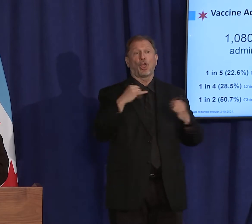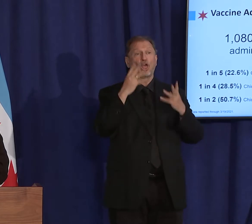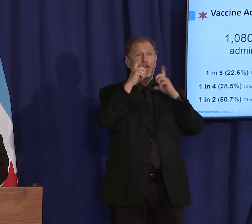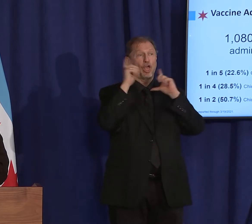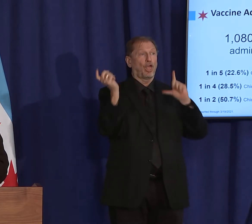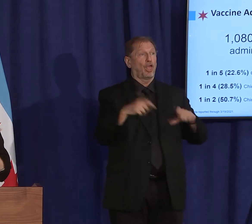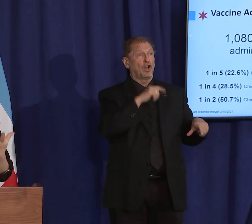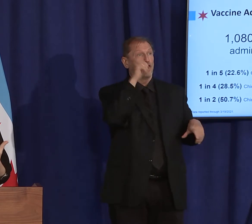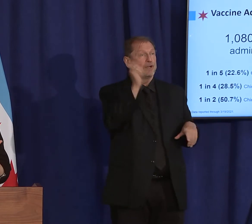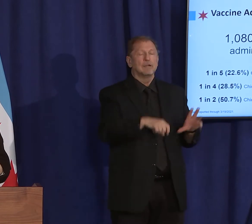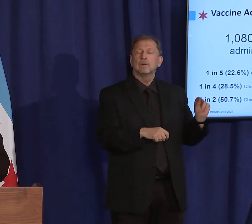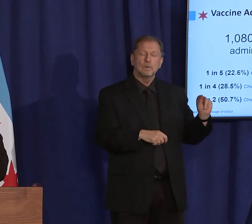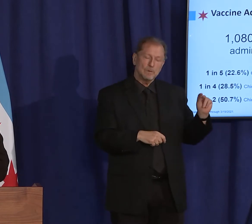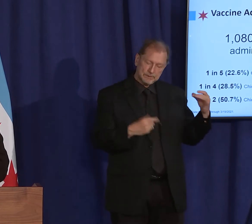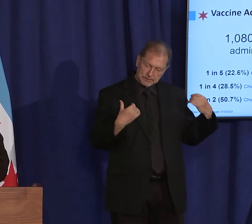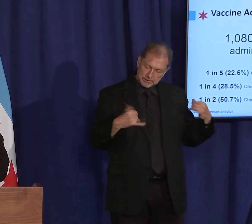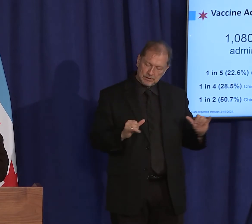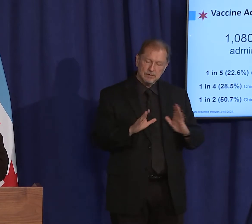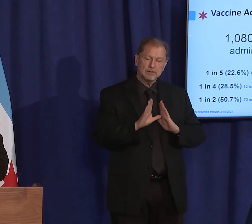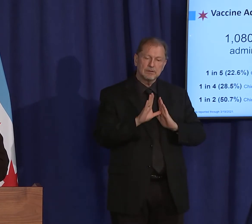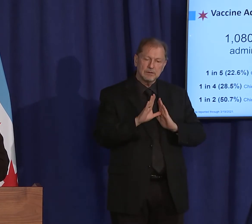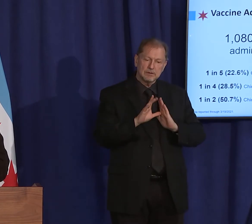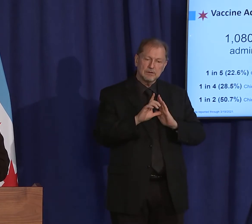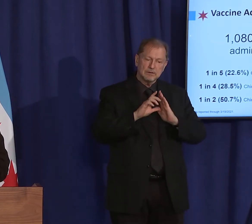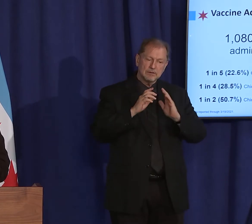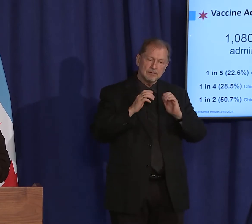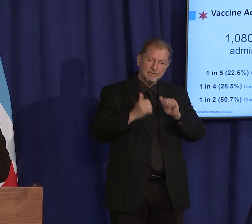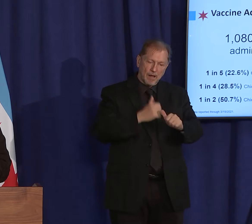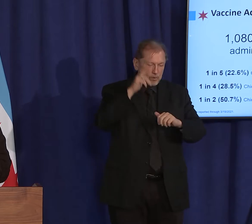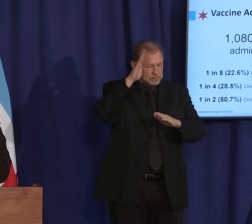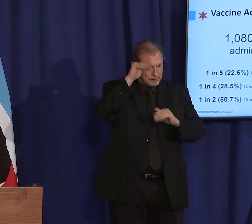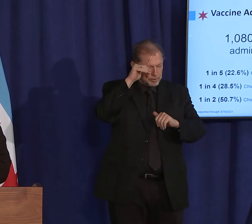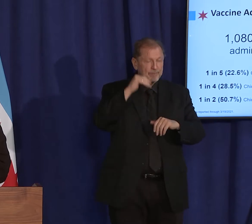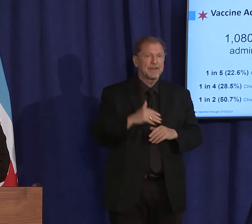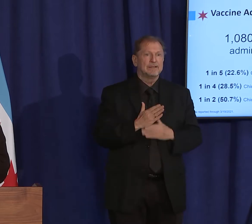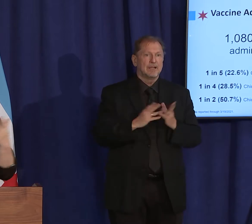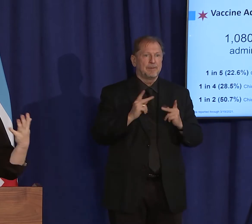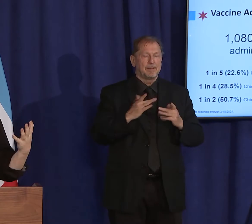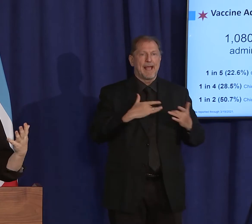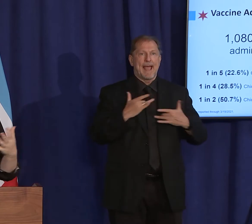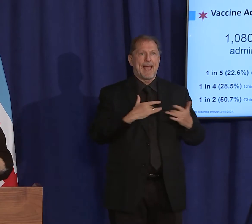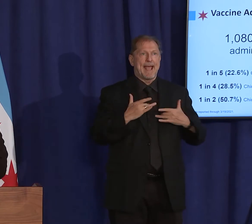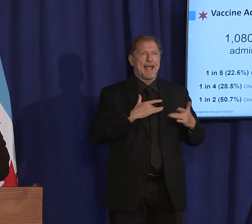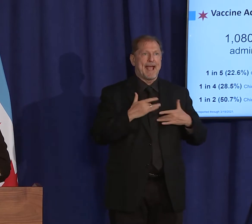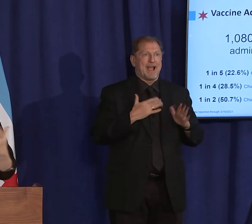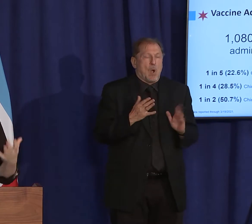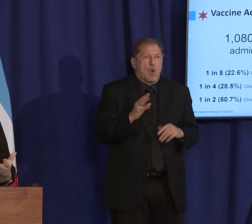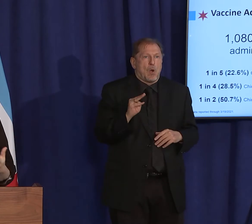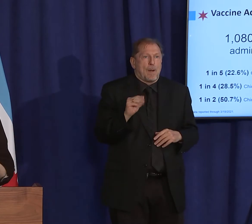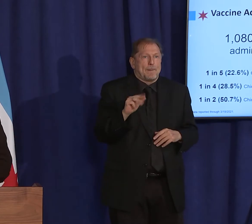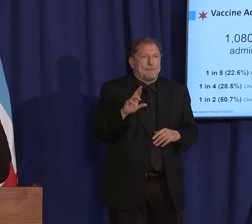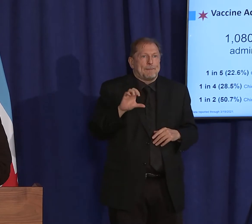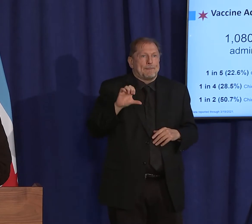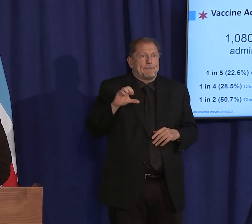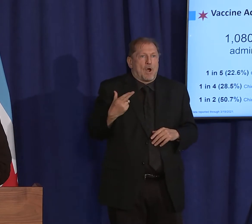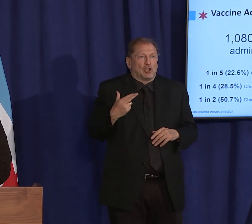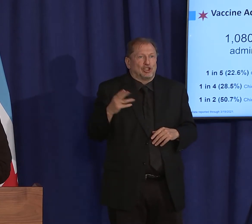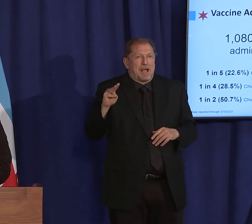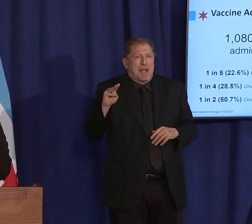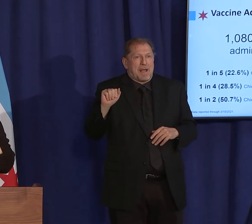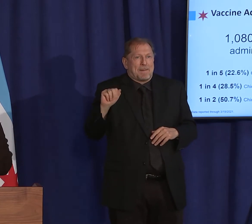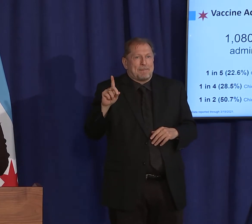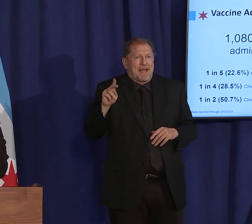work. I know, for example, with March Madness coming, people are excited about Loyola. I'm excited about